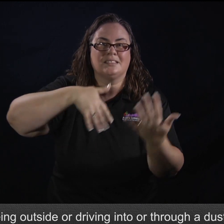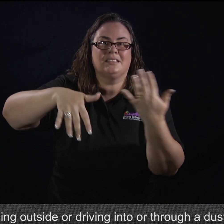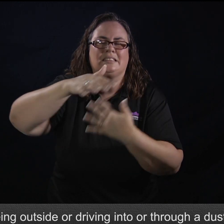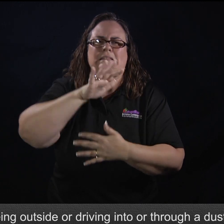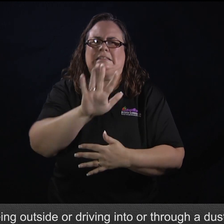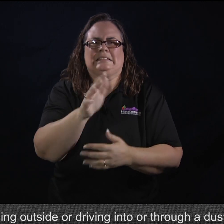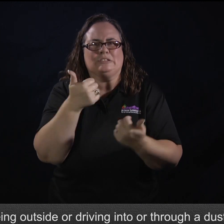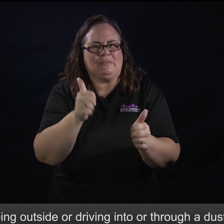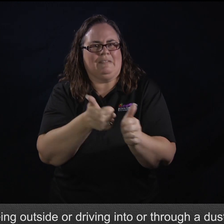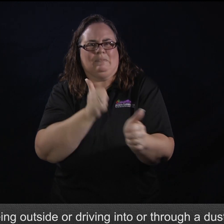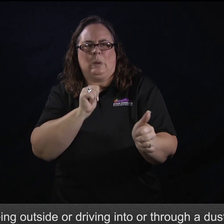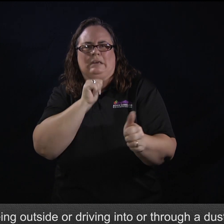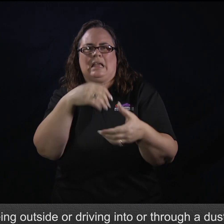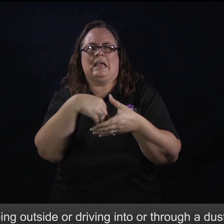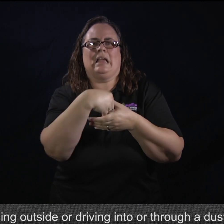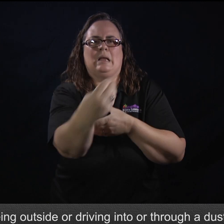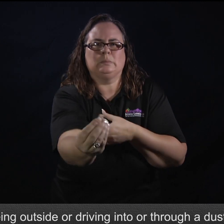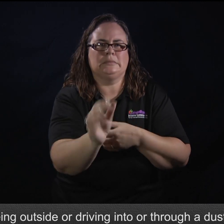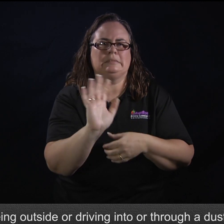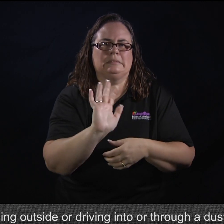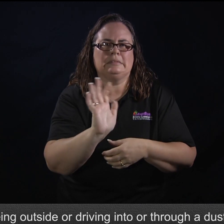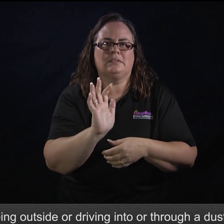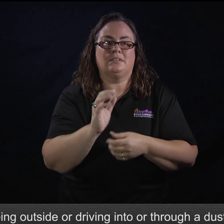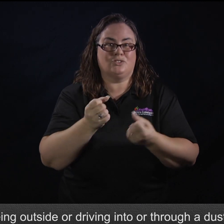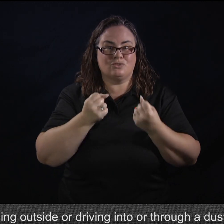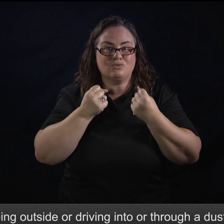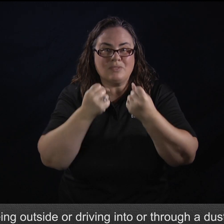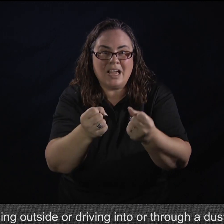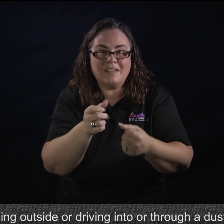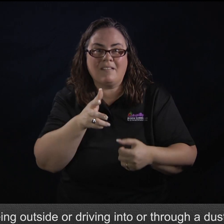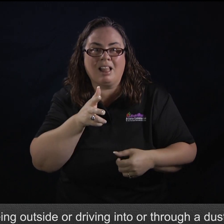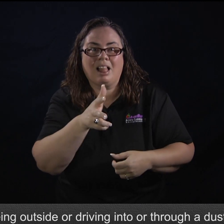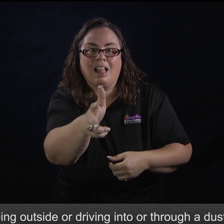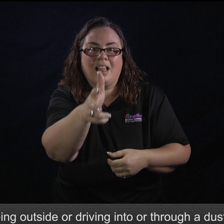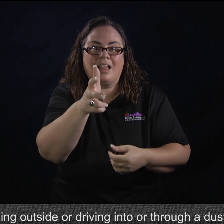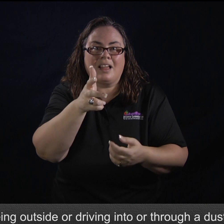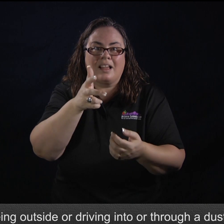Avoid being outside or driving into or through a dust storm.